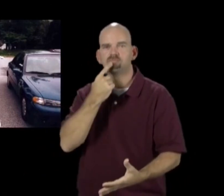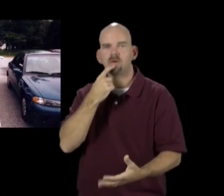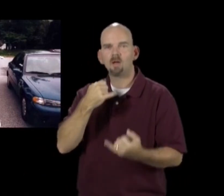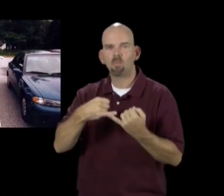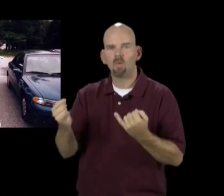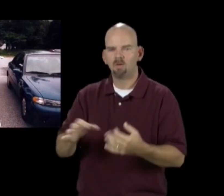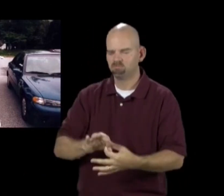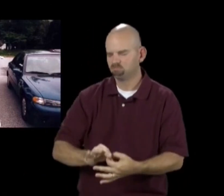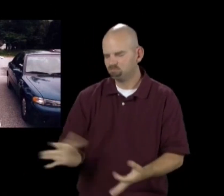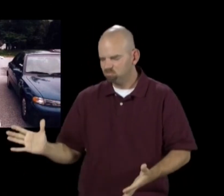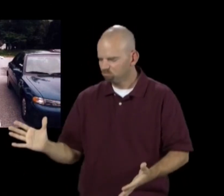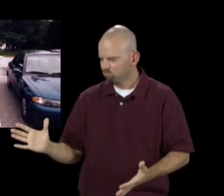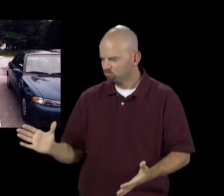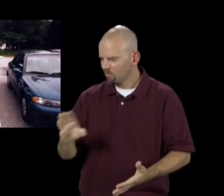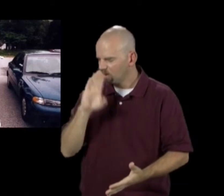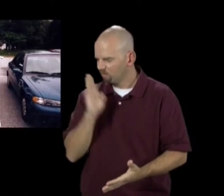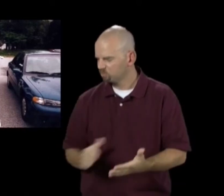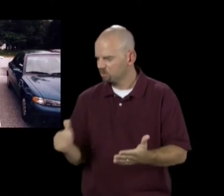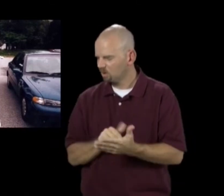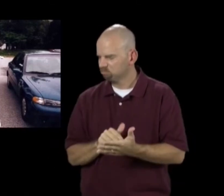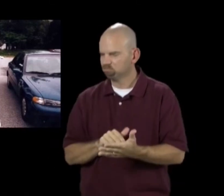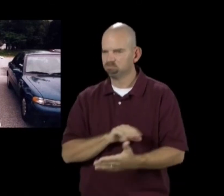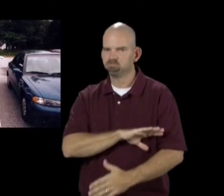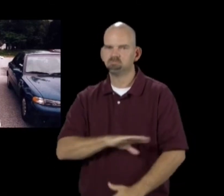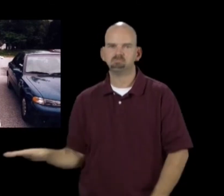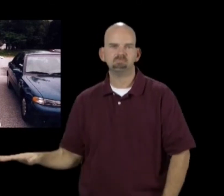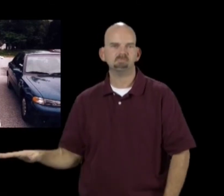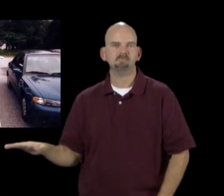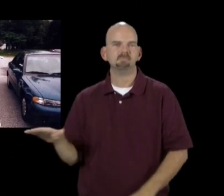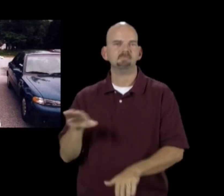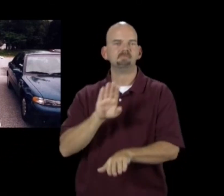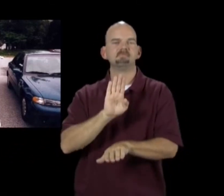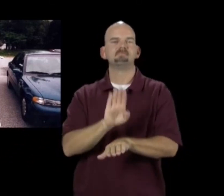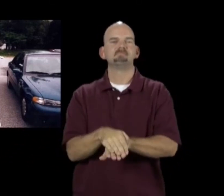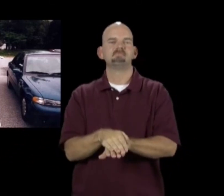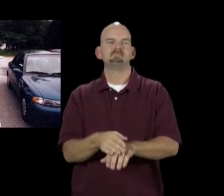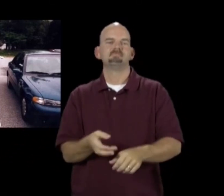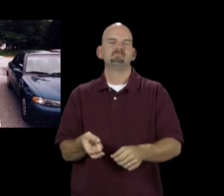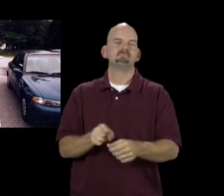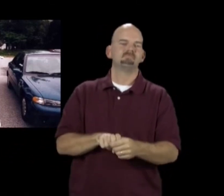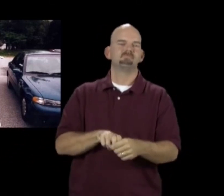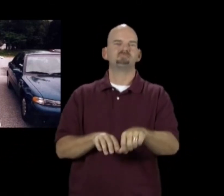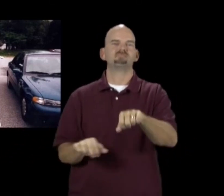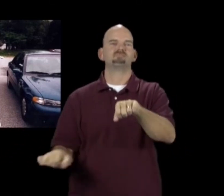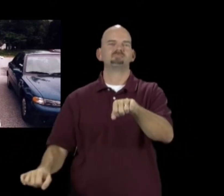I disconnected the red wire for the car alarm. I